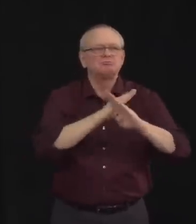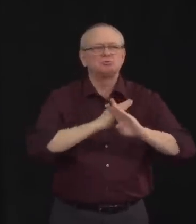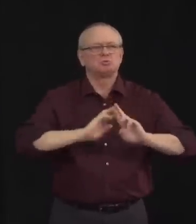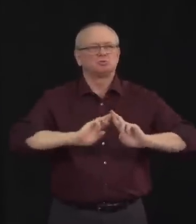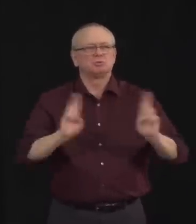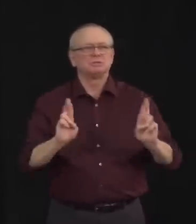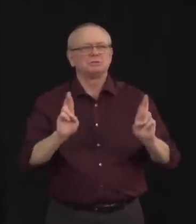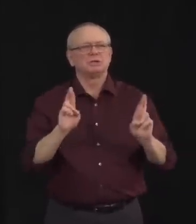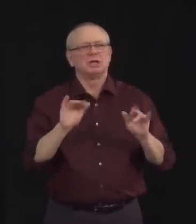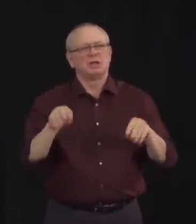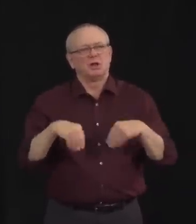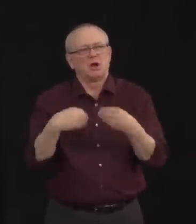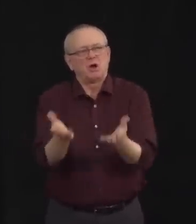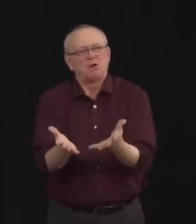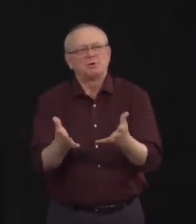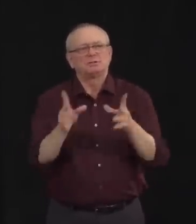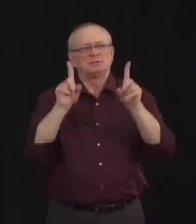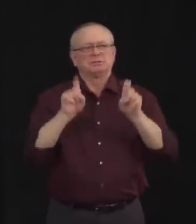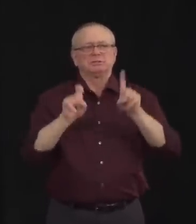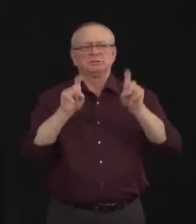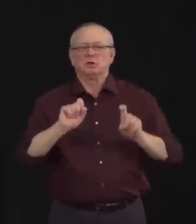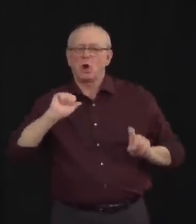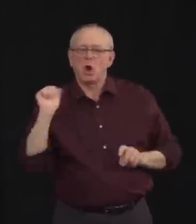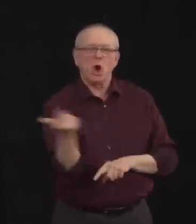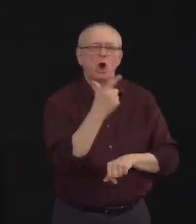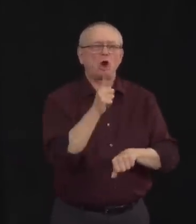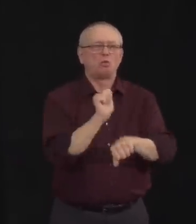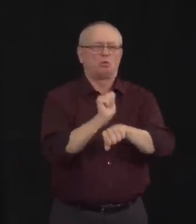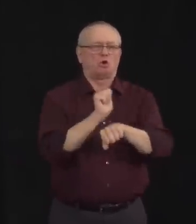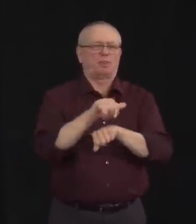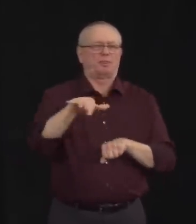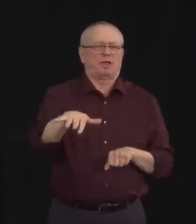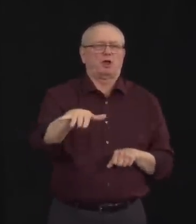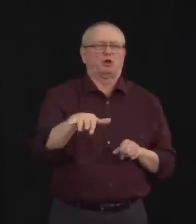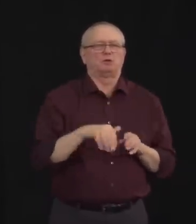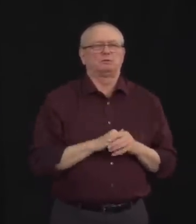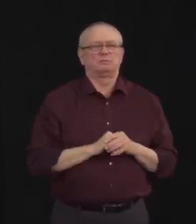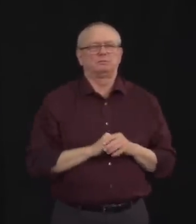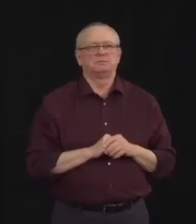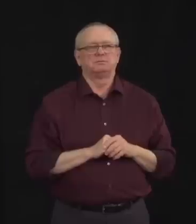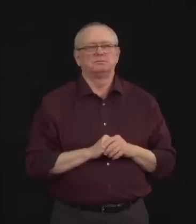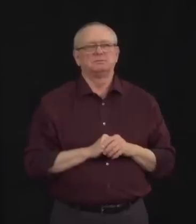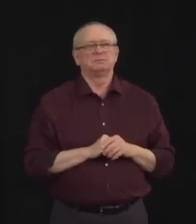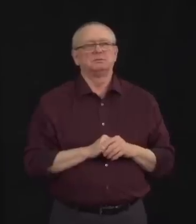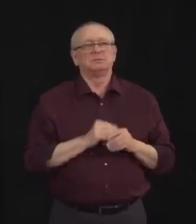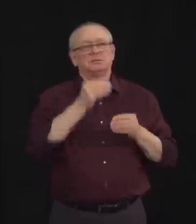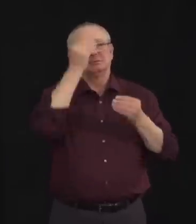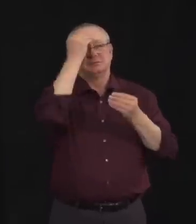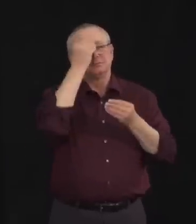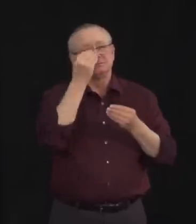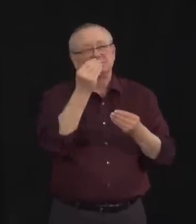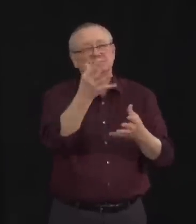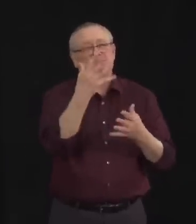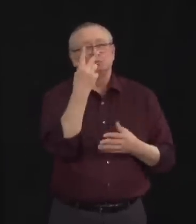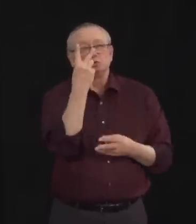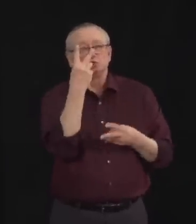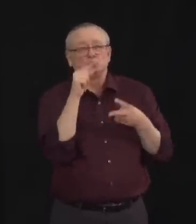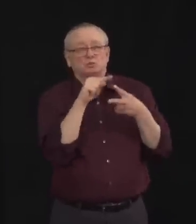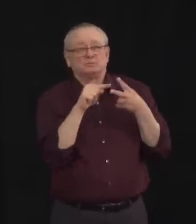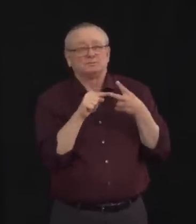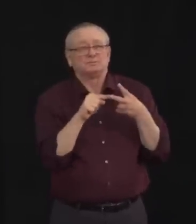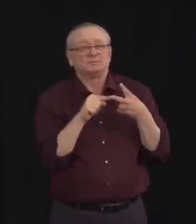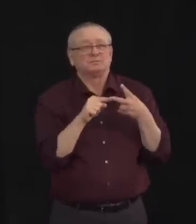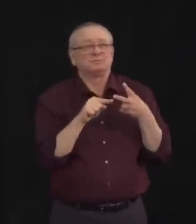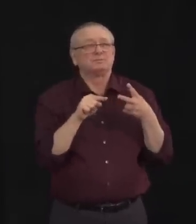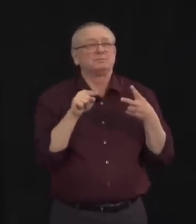employees. I also want to update you on 2 sites where prompt reporting and early intervention led to prevention of